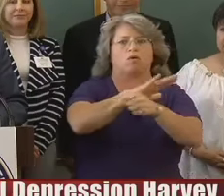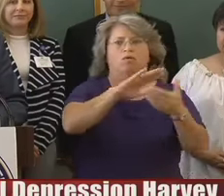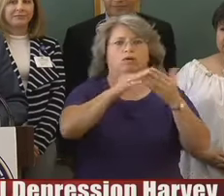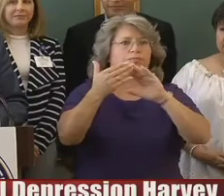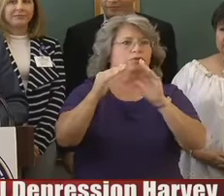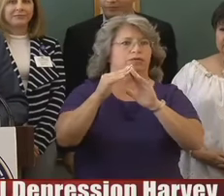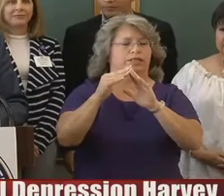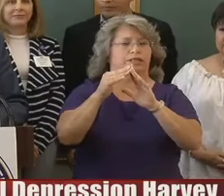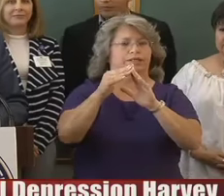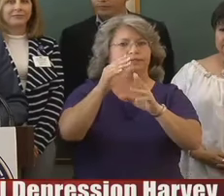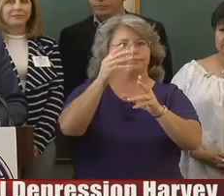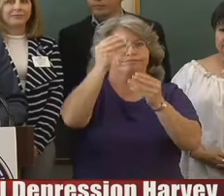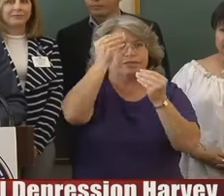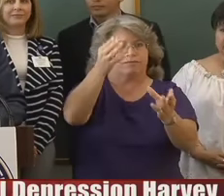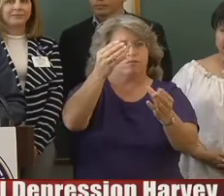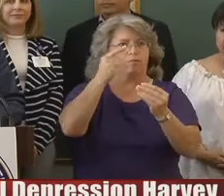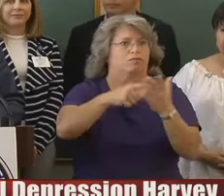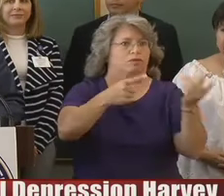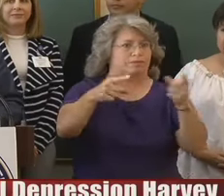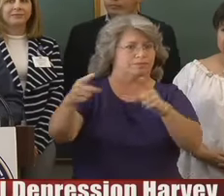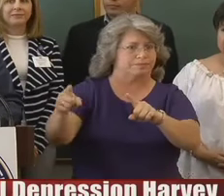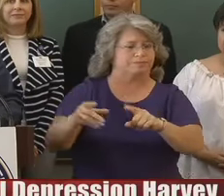kept informed of what we're doing.